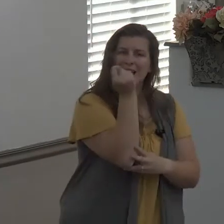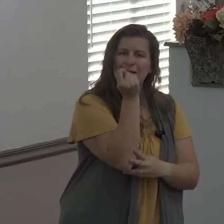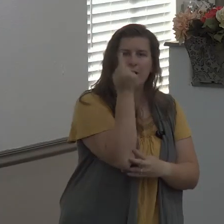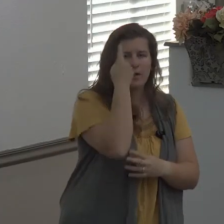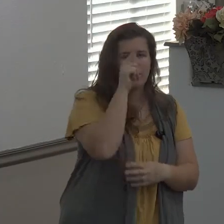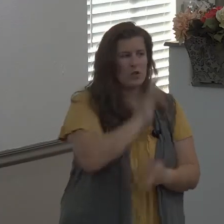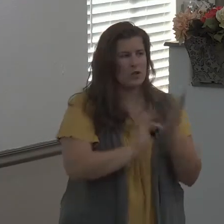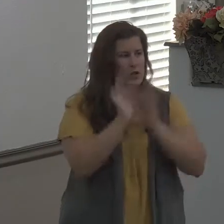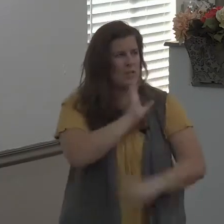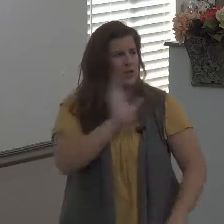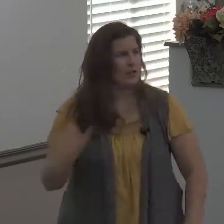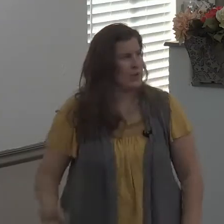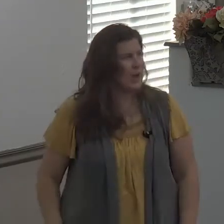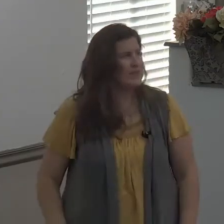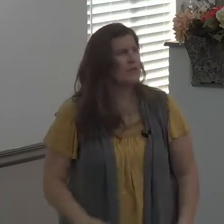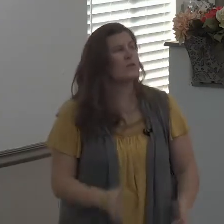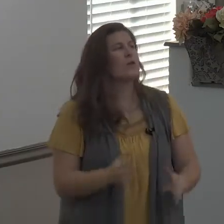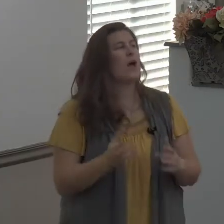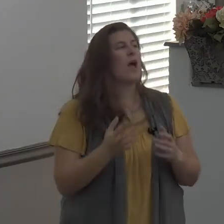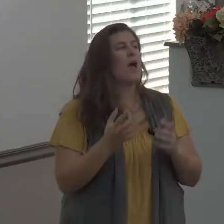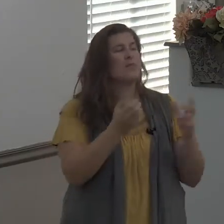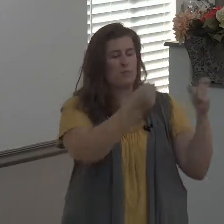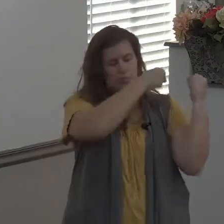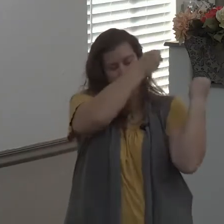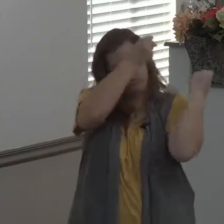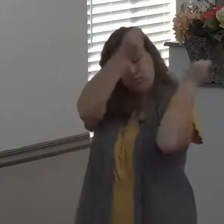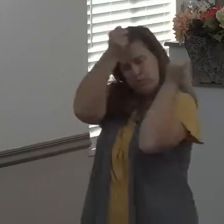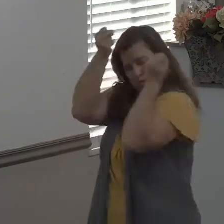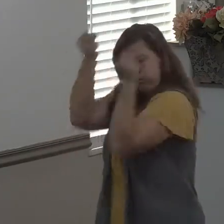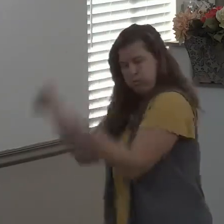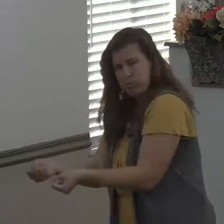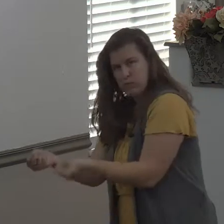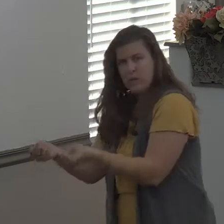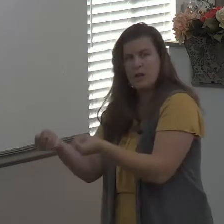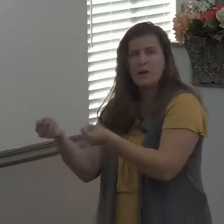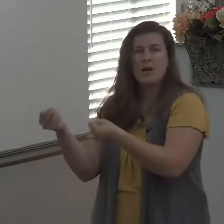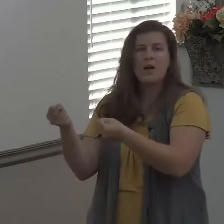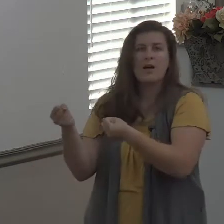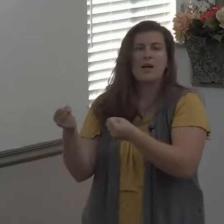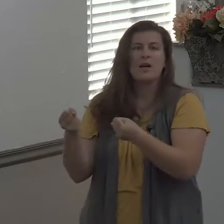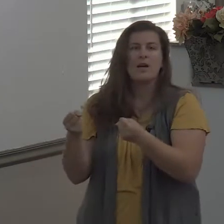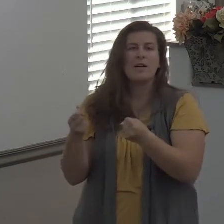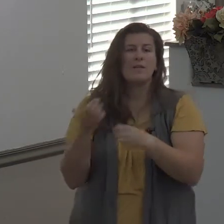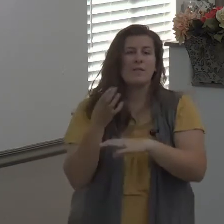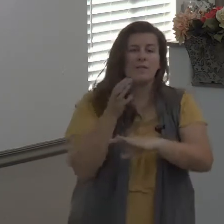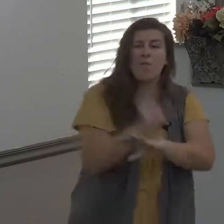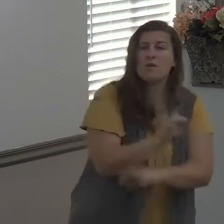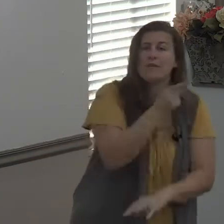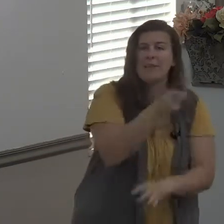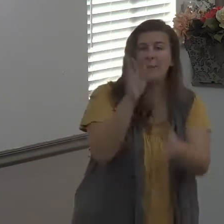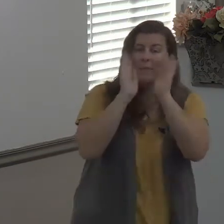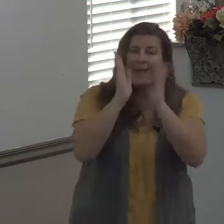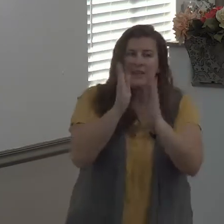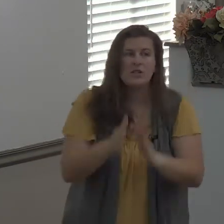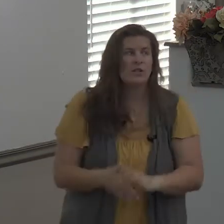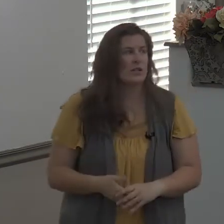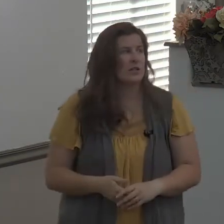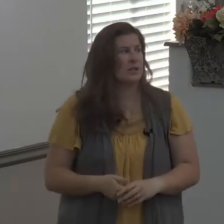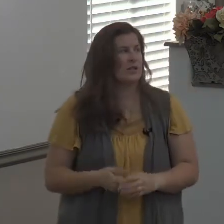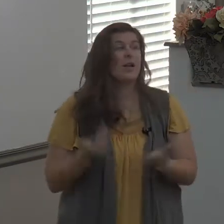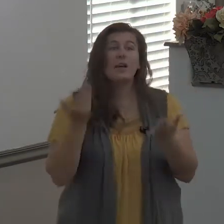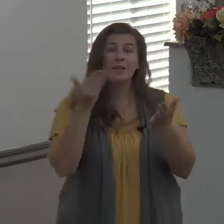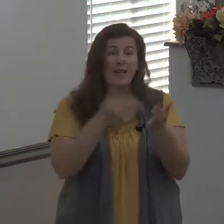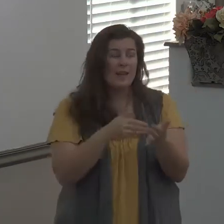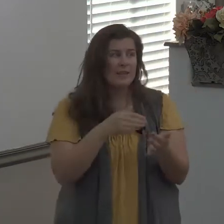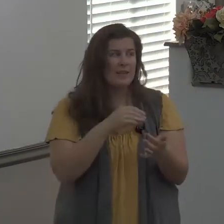going to pick him off. I no longer have the opportunity to be a witness and a testimony for Jesus Christ. So I'm subduing him. I'm throwing him off